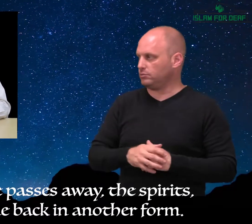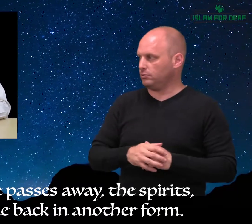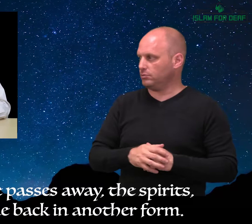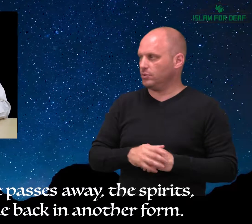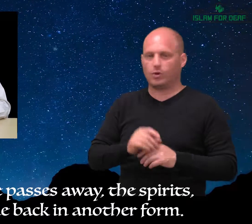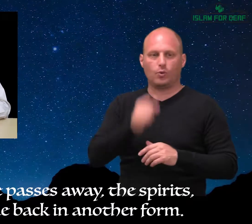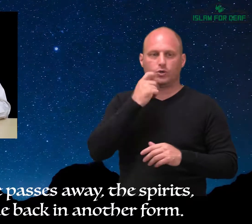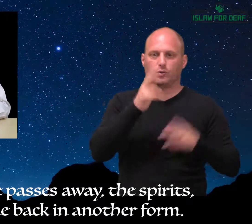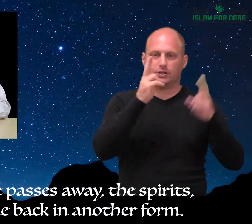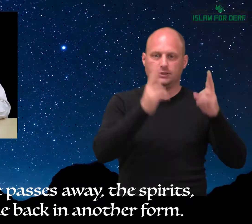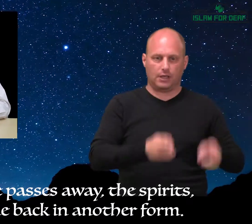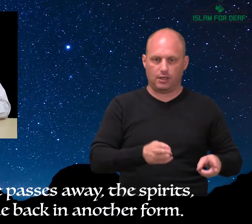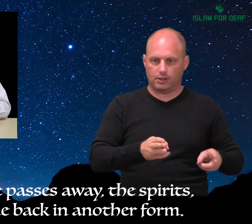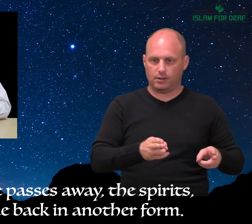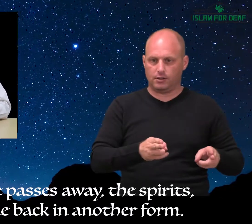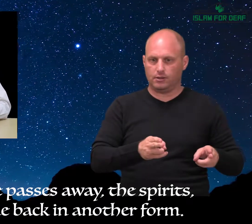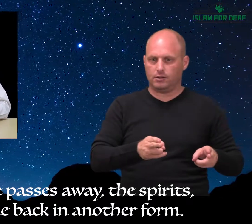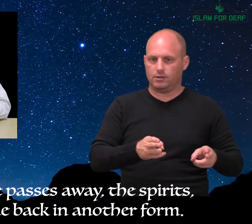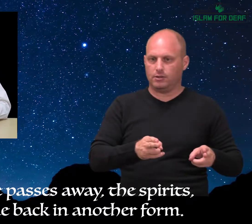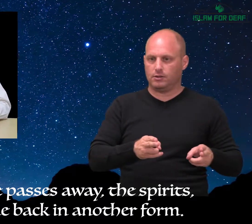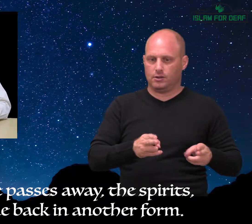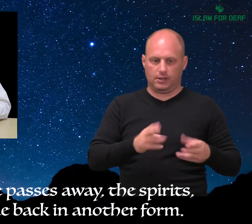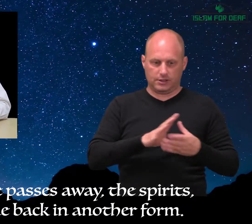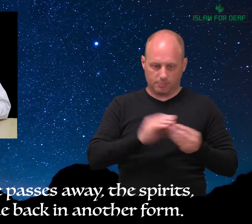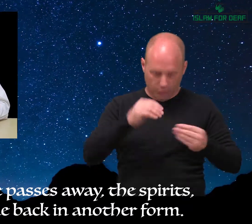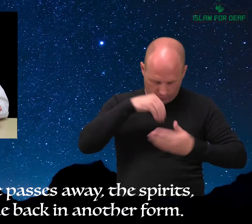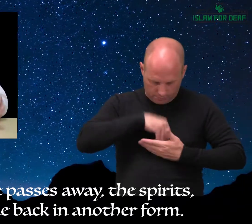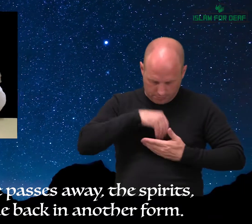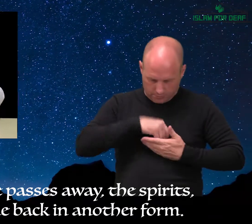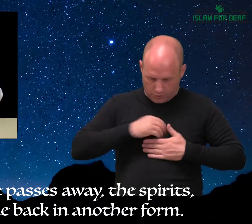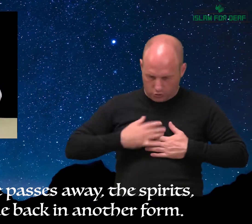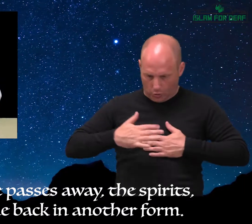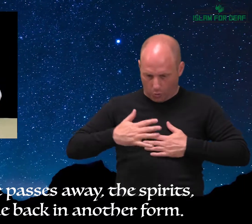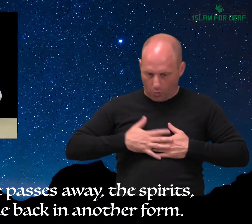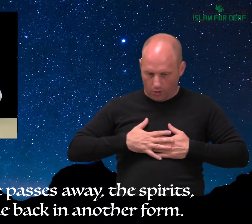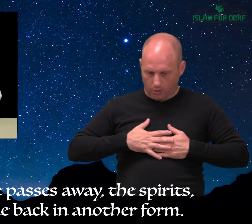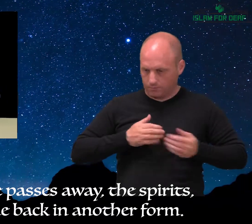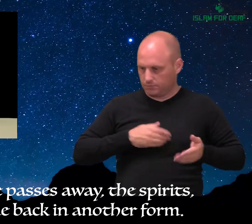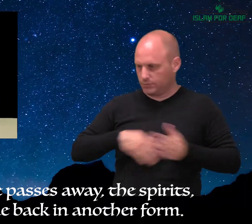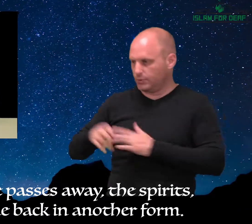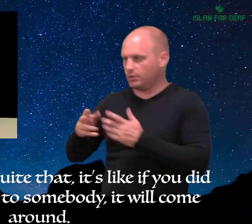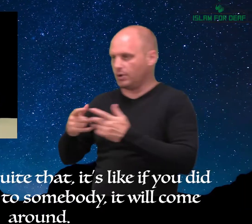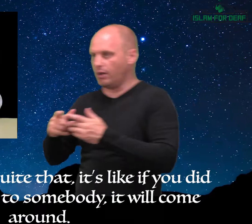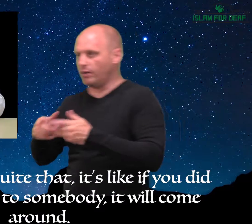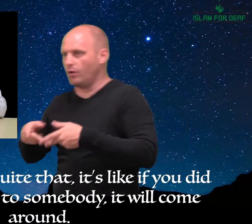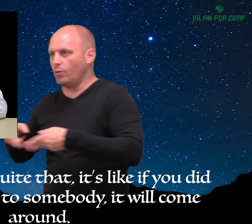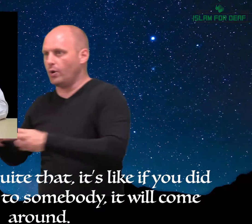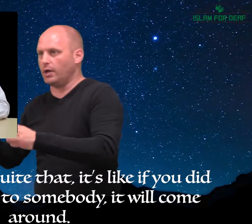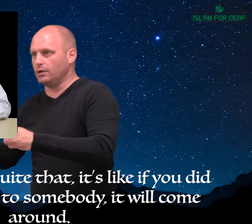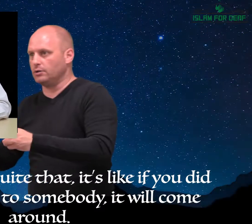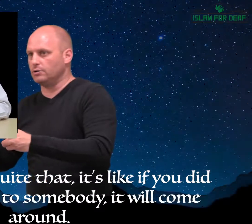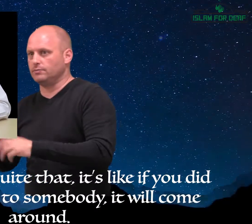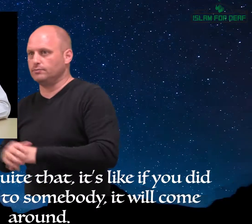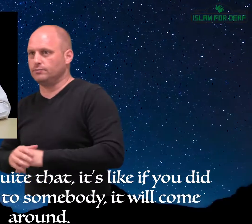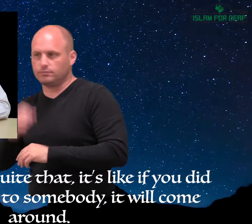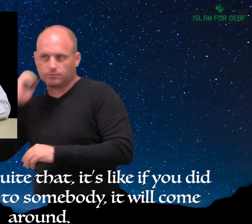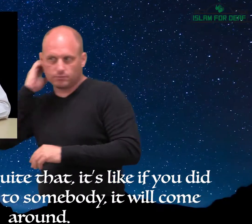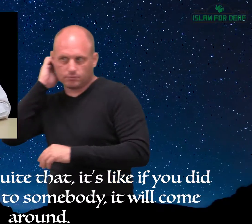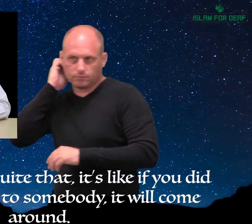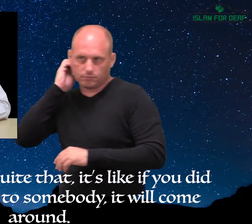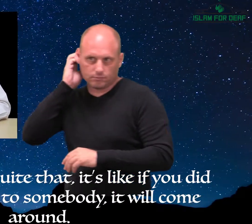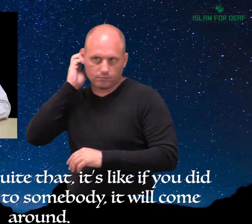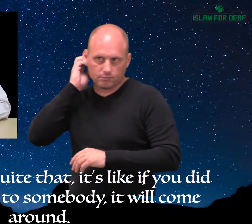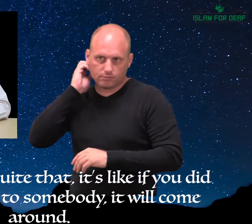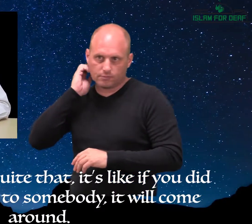when someone passes away, the spirit, the soul comes back in another form. It's quite that.